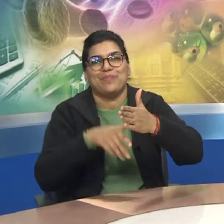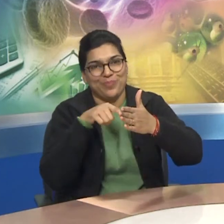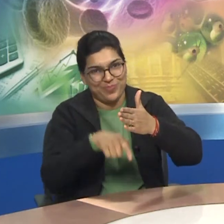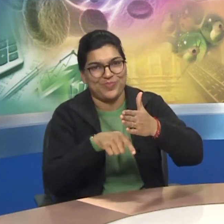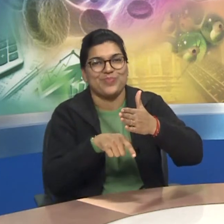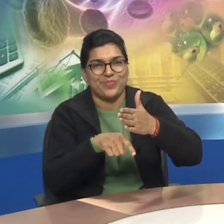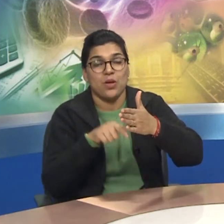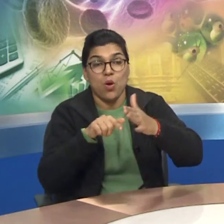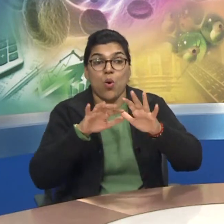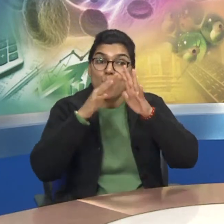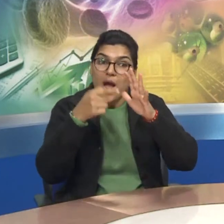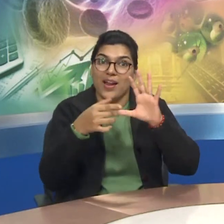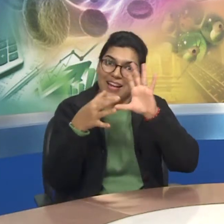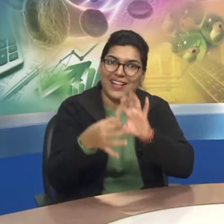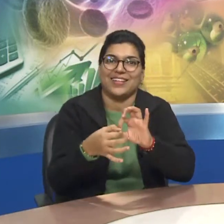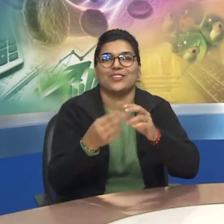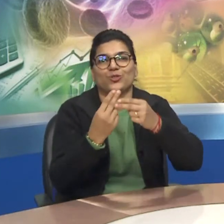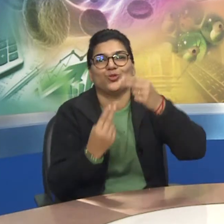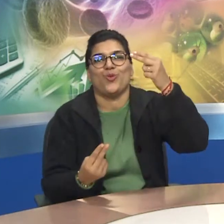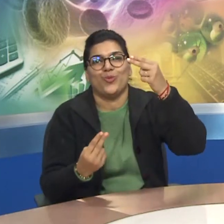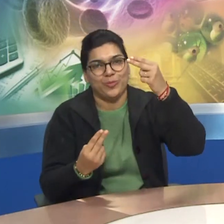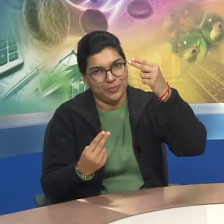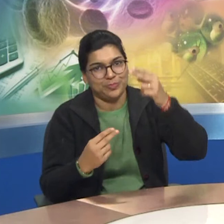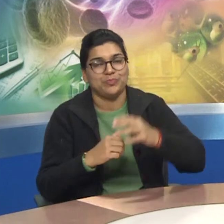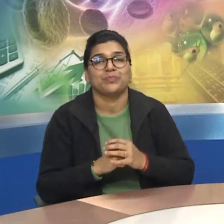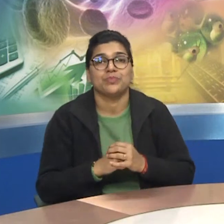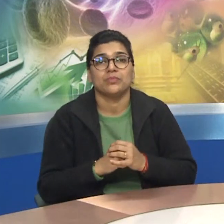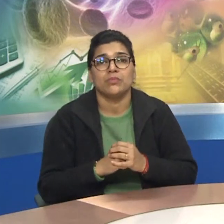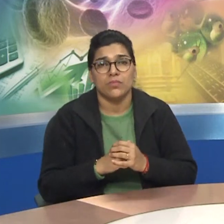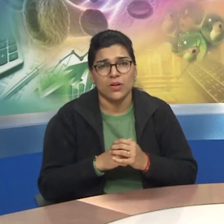So this poem is an appeal